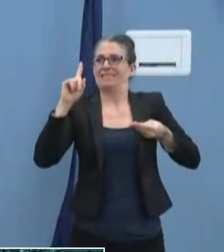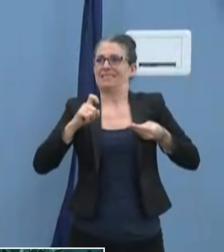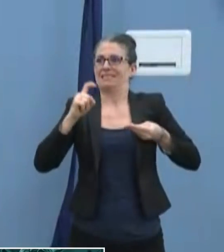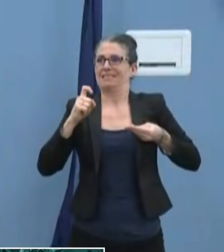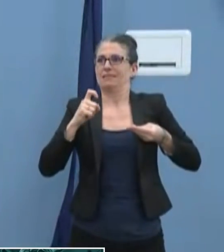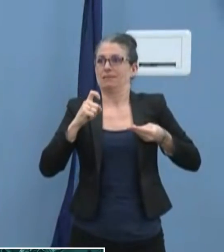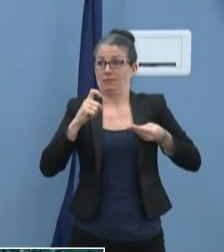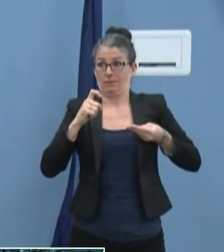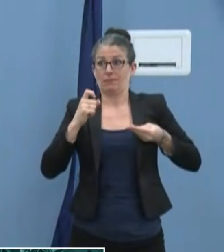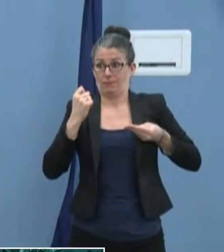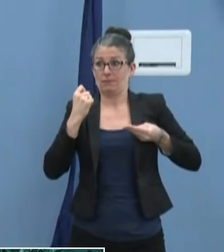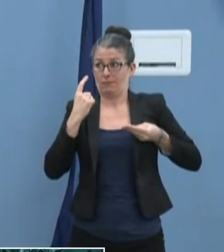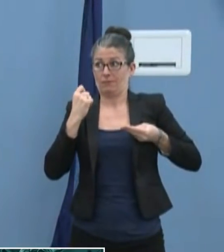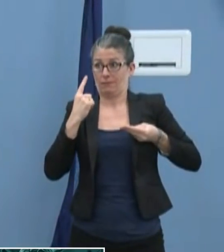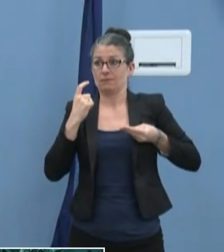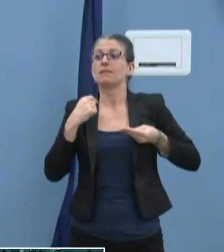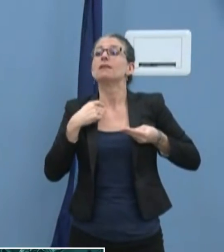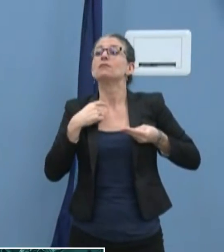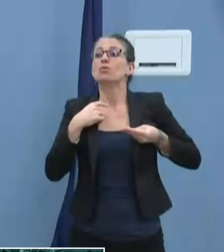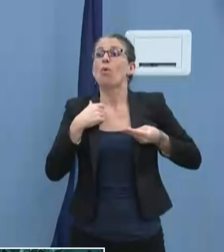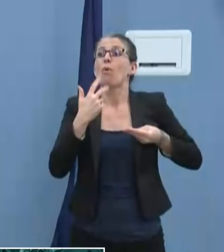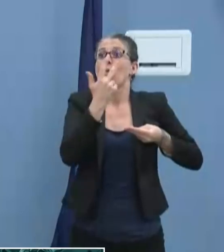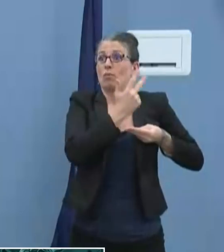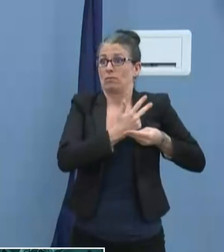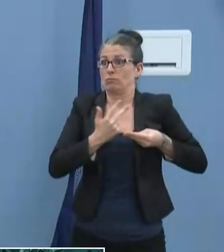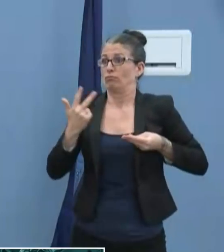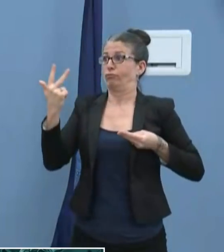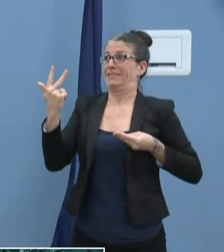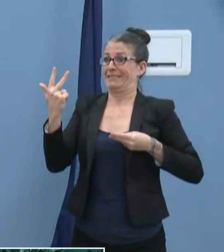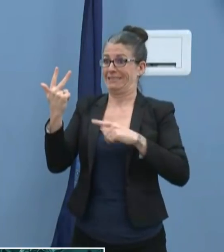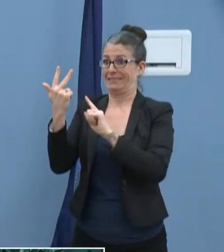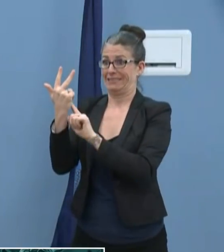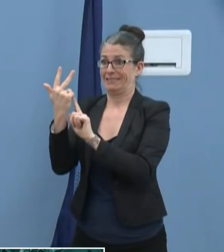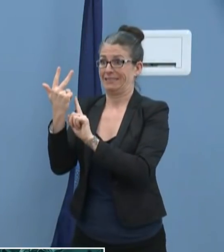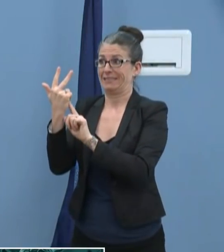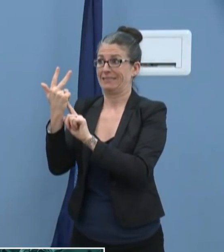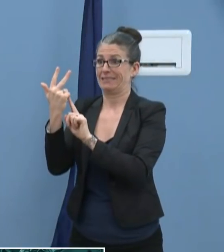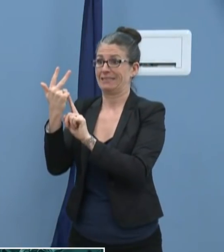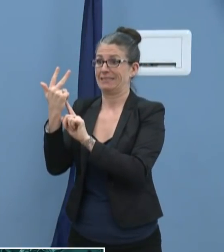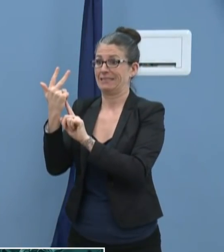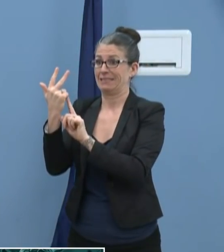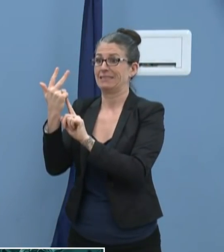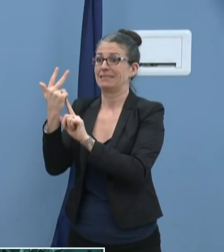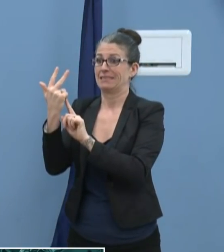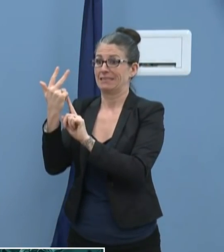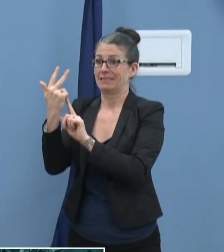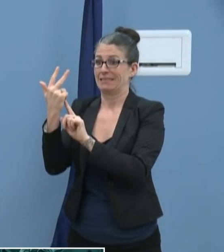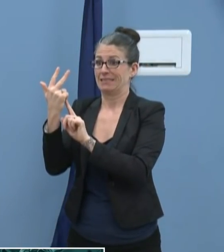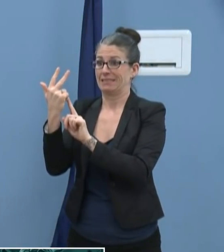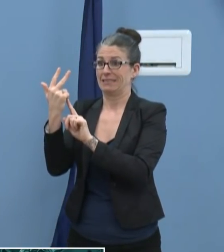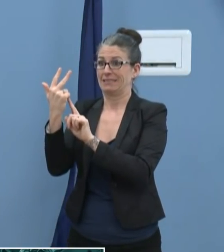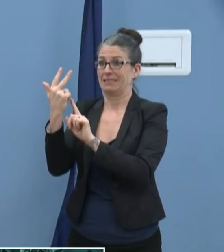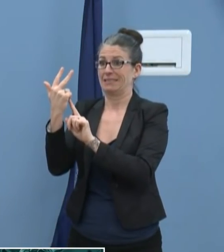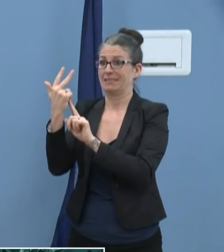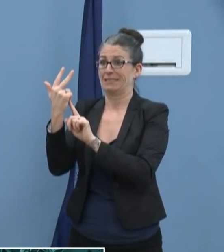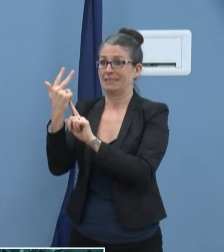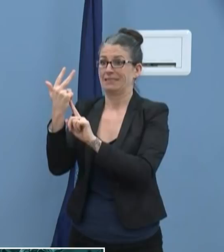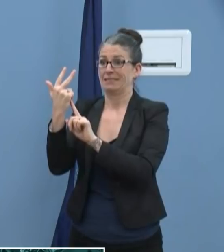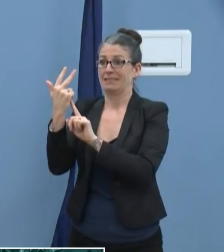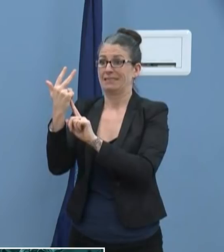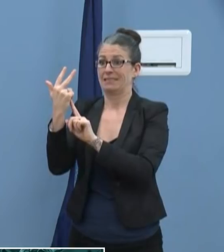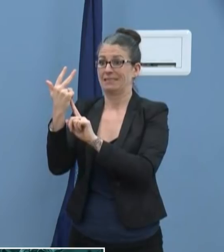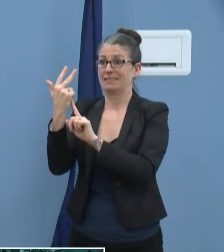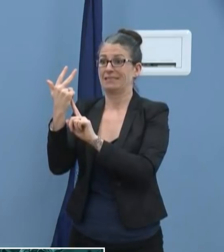transferred three cases to the state of residence of those individuals. The way that state health departments